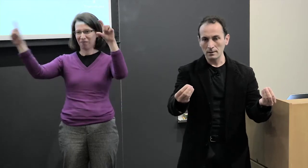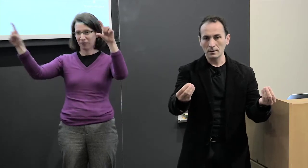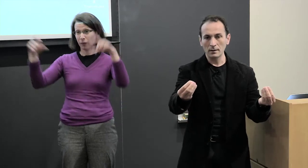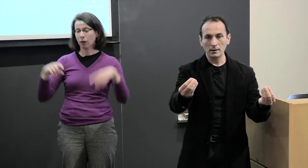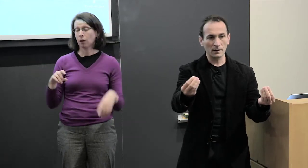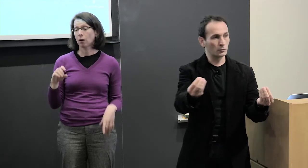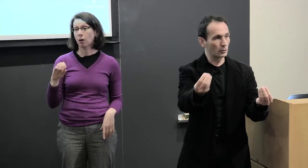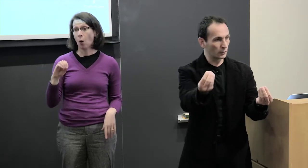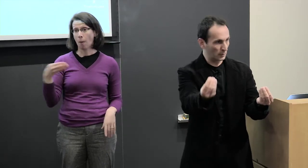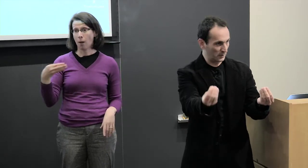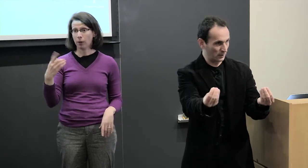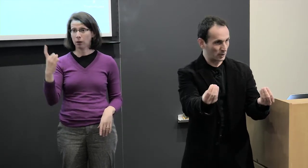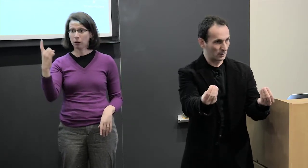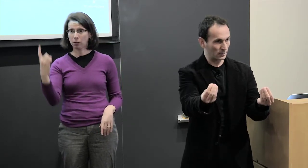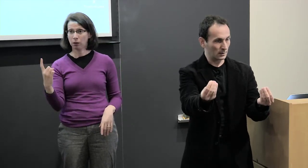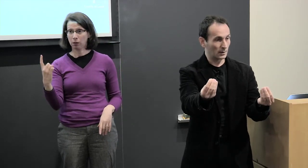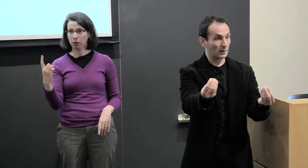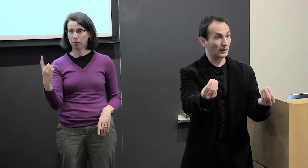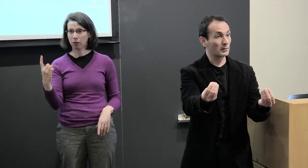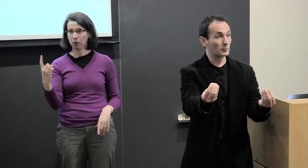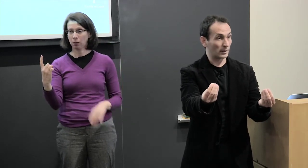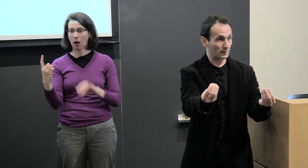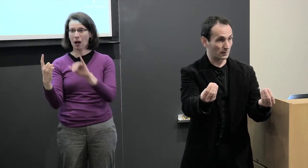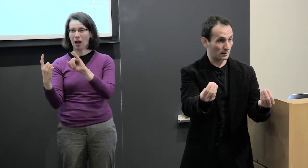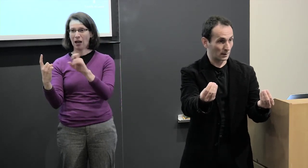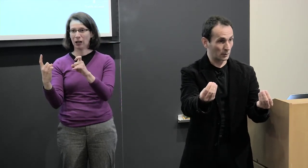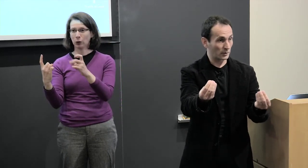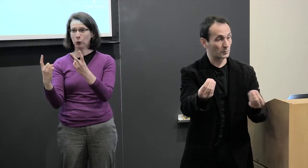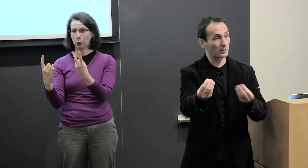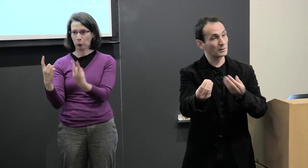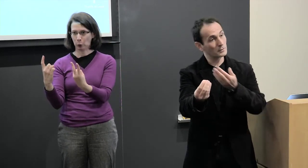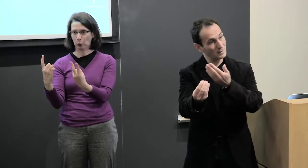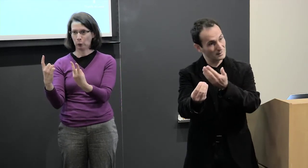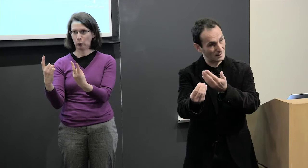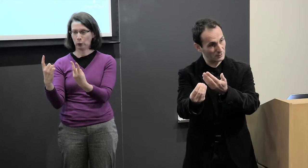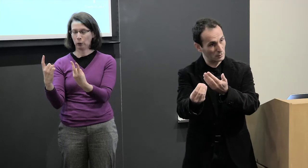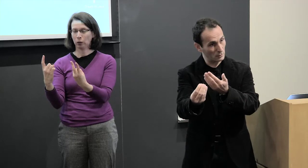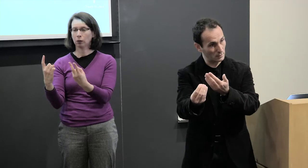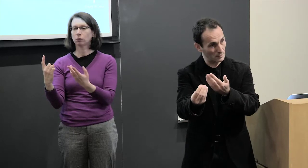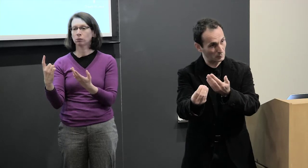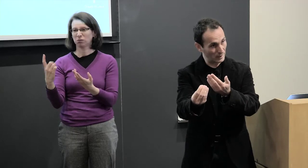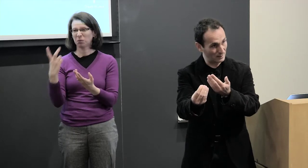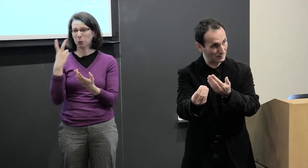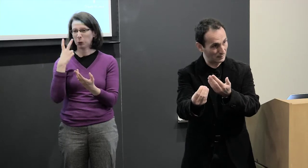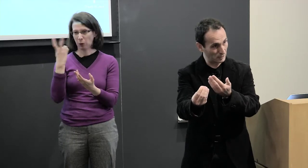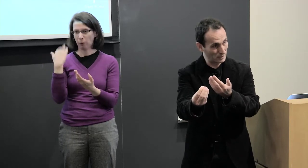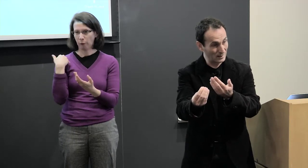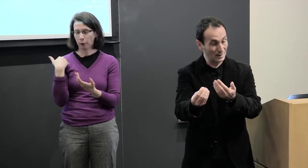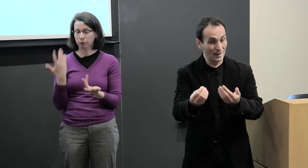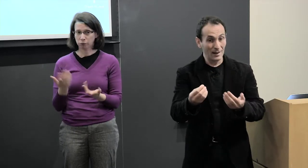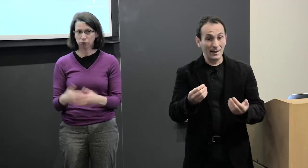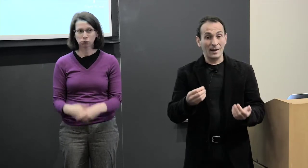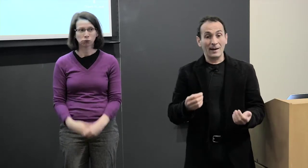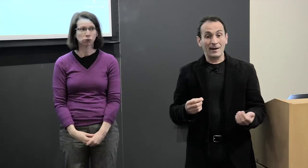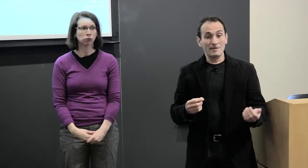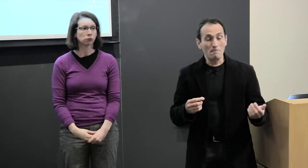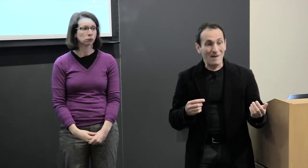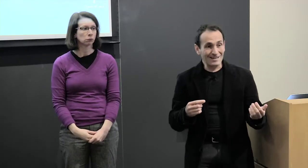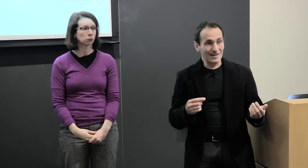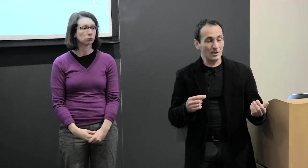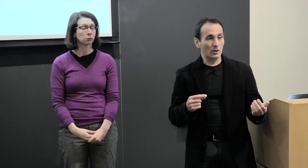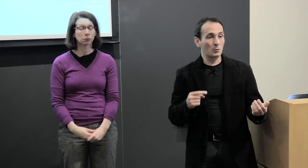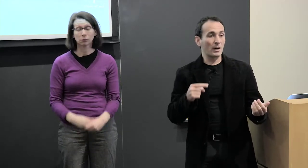Obama introduced a position on the right. That corresponded to the index two that we had in there.